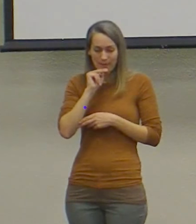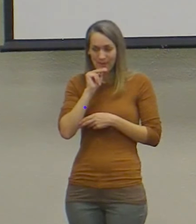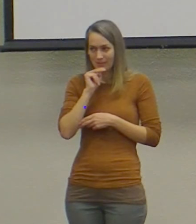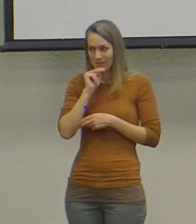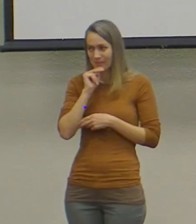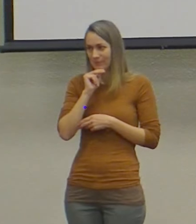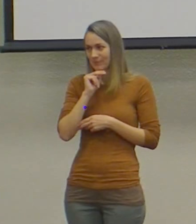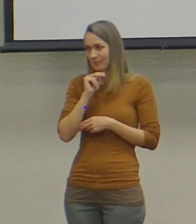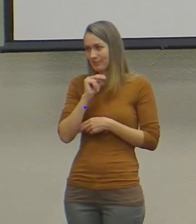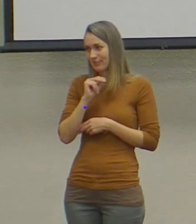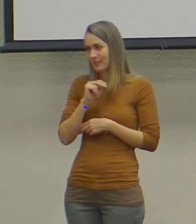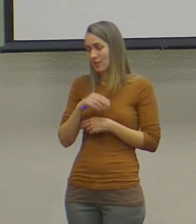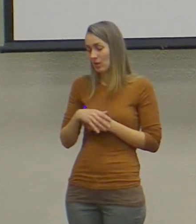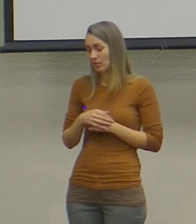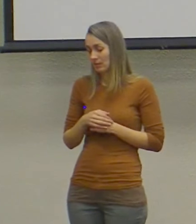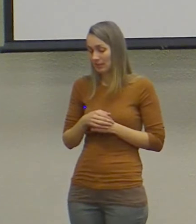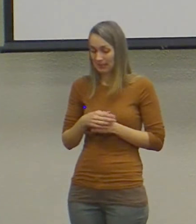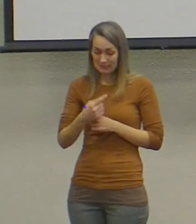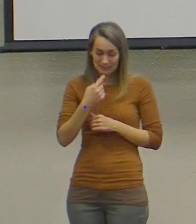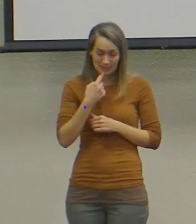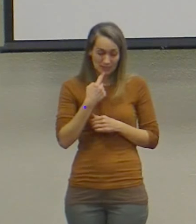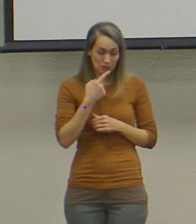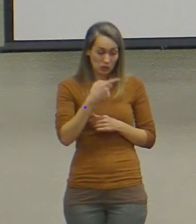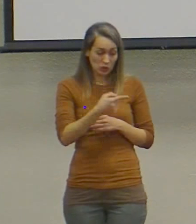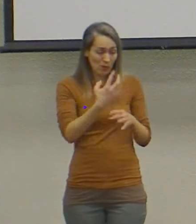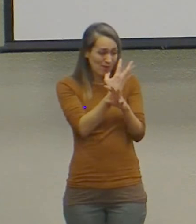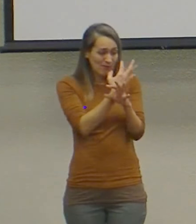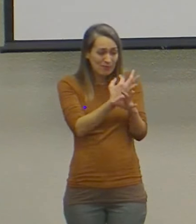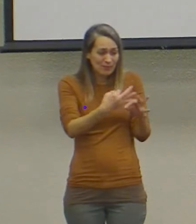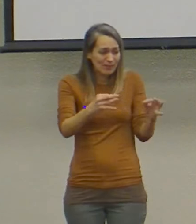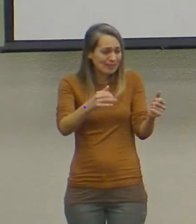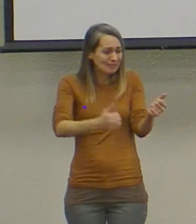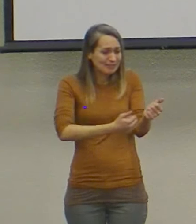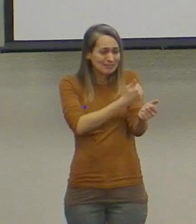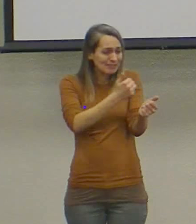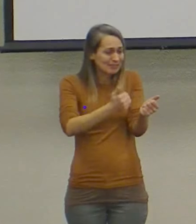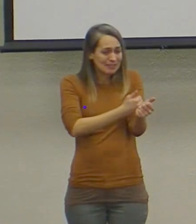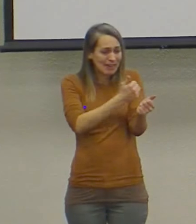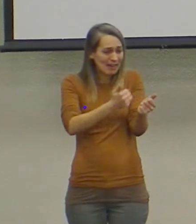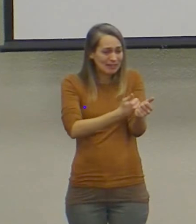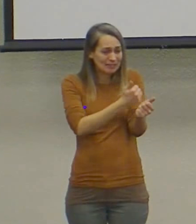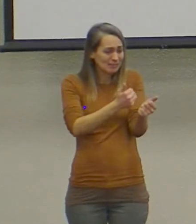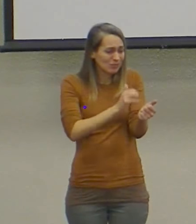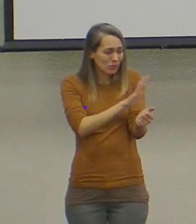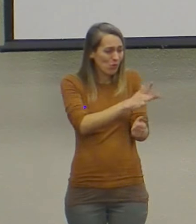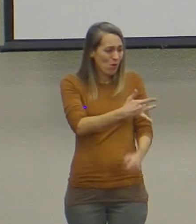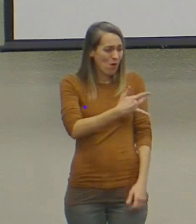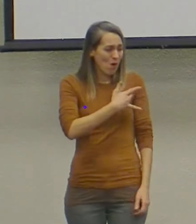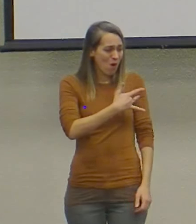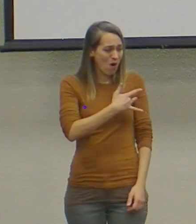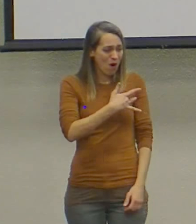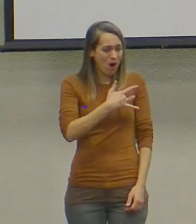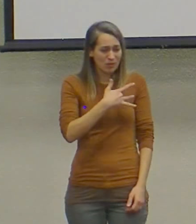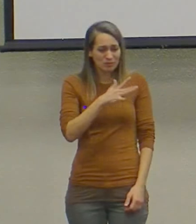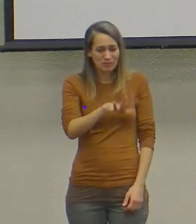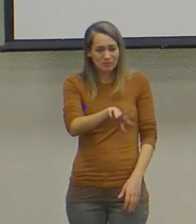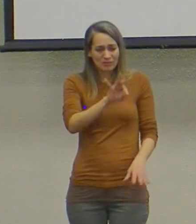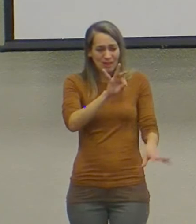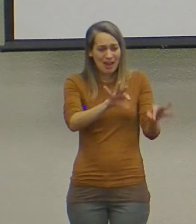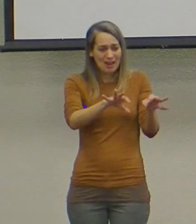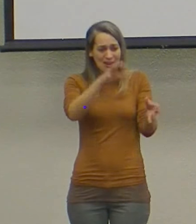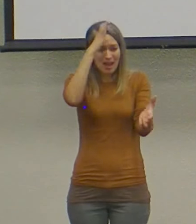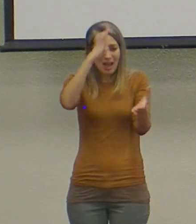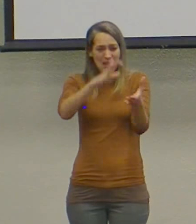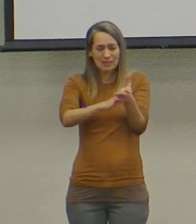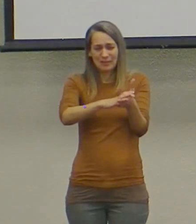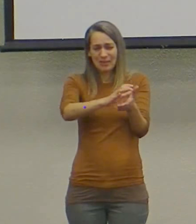him. And says, you were free to chase and follow after your heart and to acquire a husband from